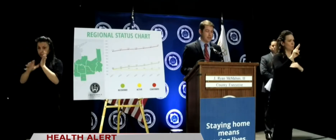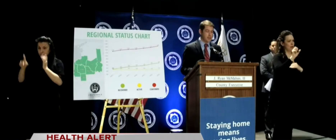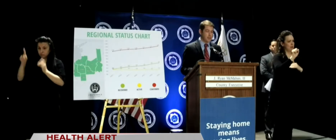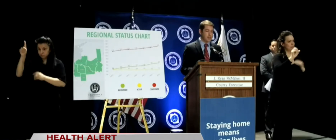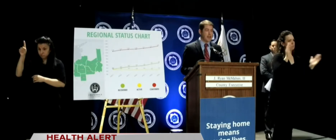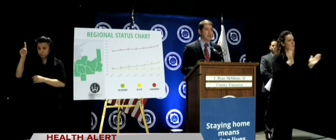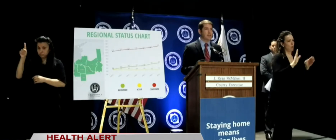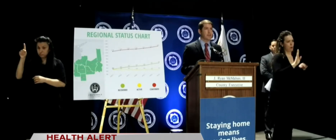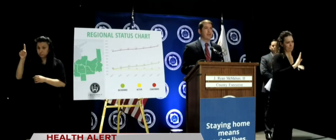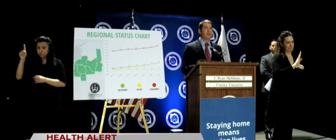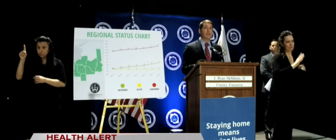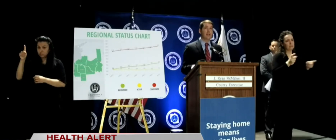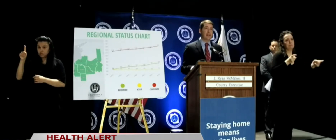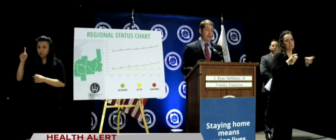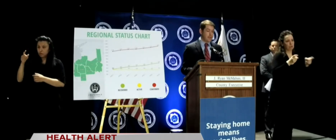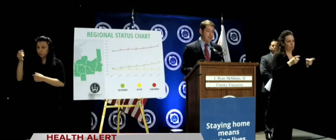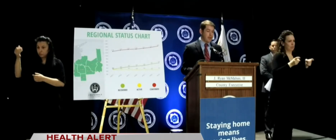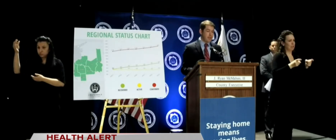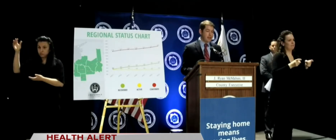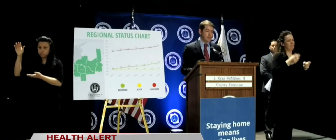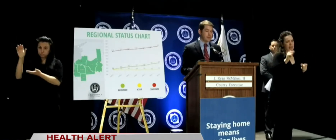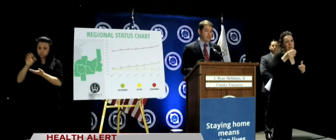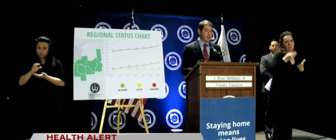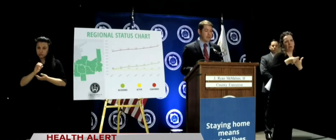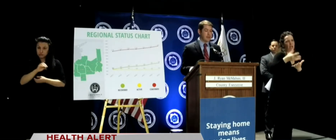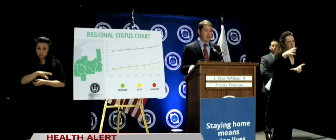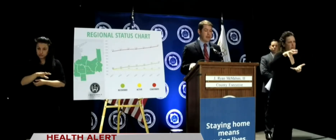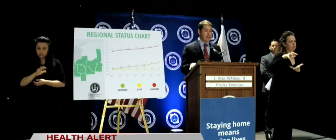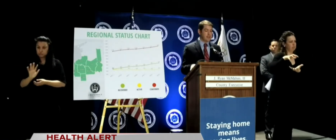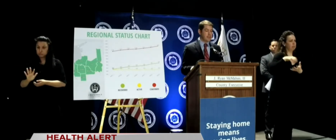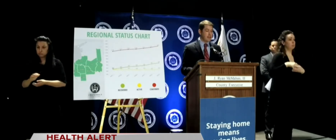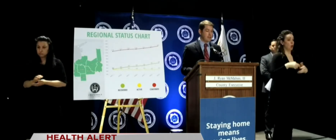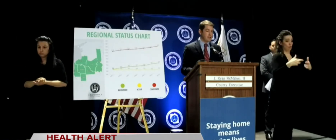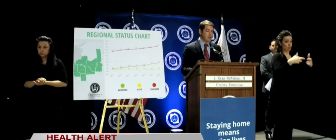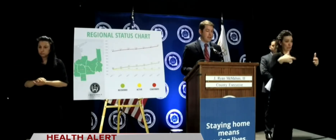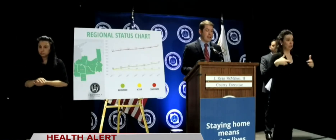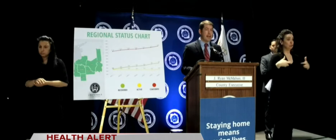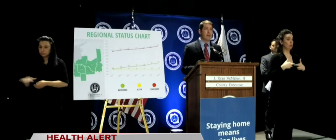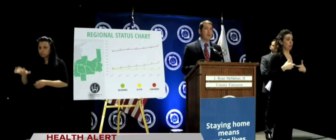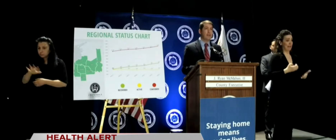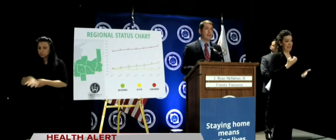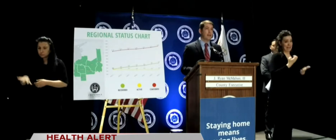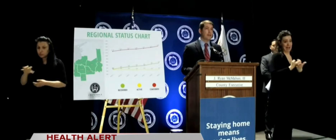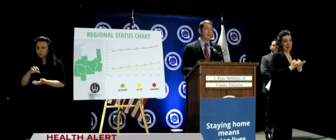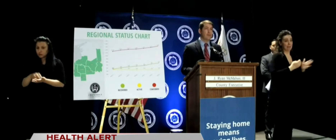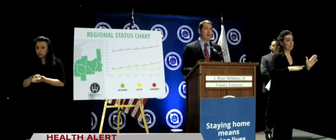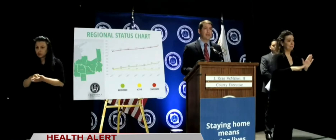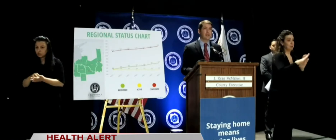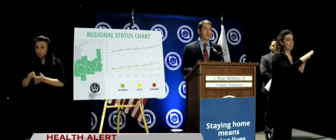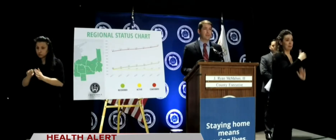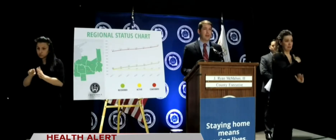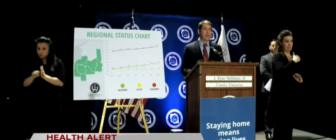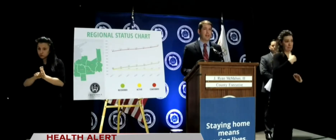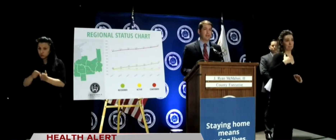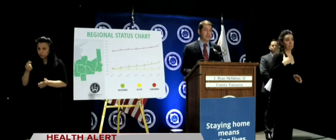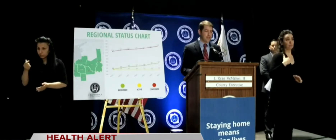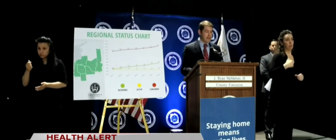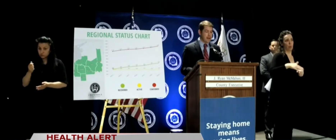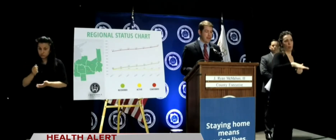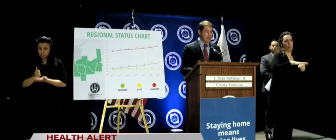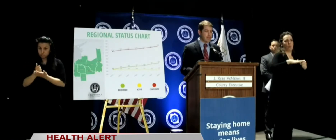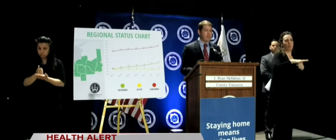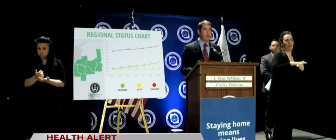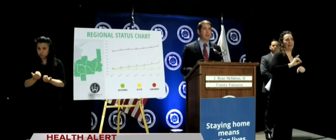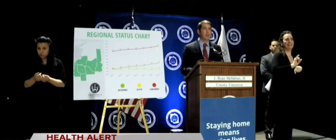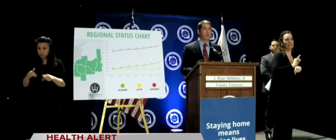support in the stimulus packages. The Regional Economic Development Councils on the state level. And locally here through our industrial development agencies and